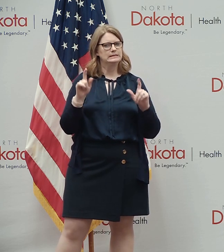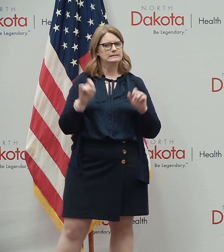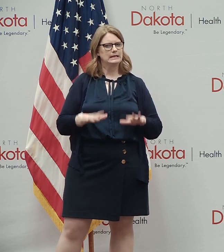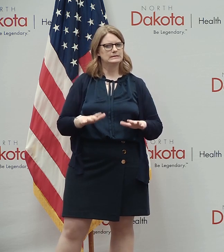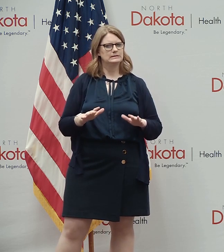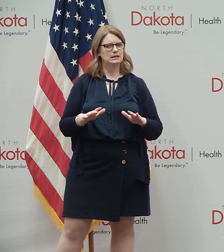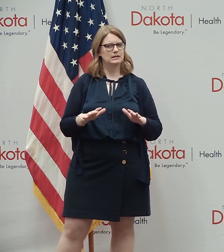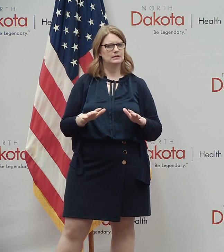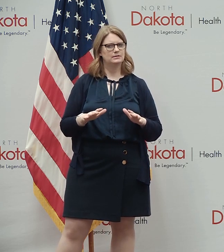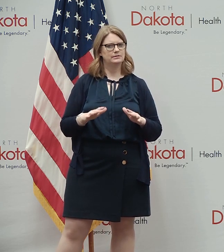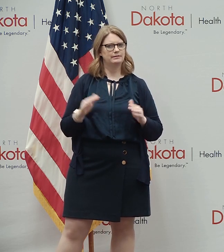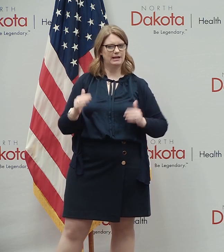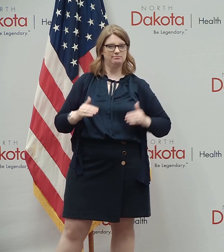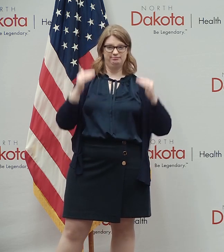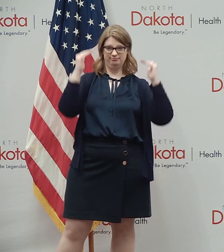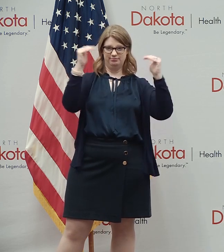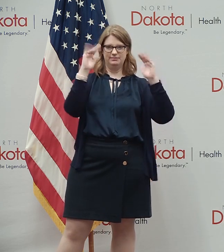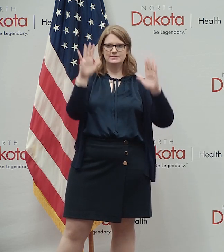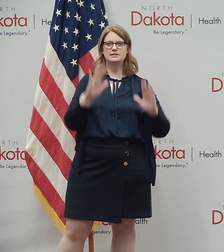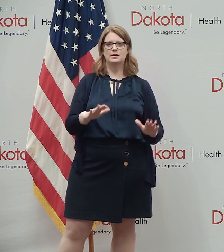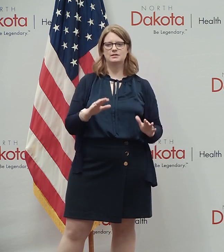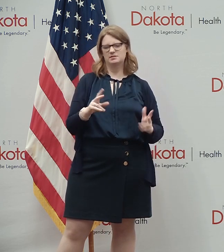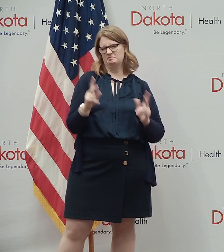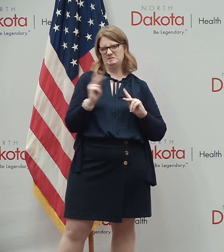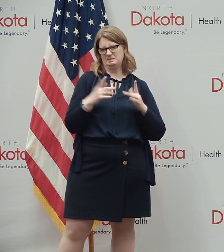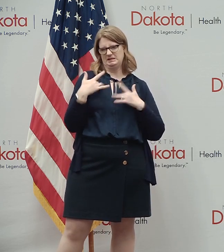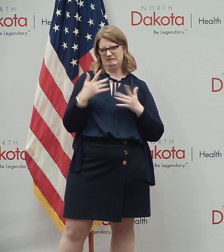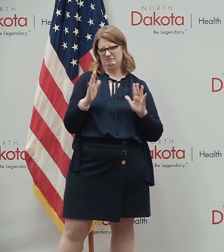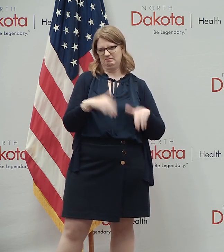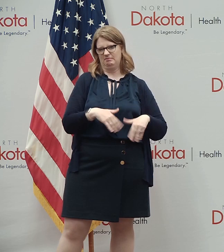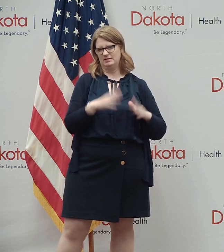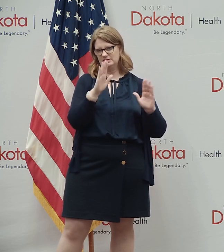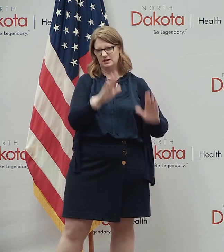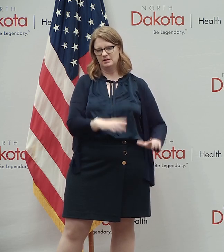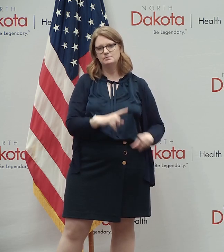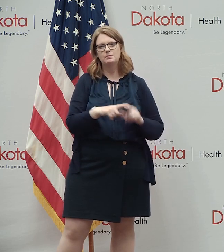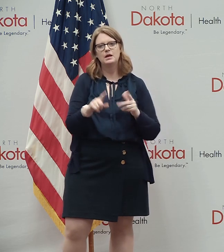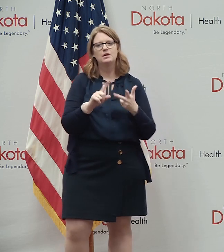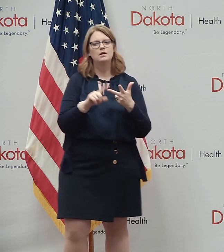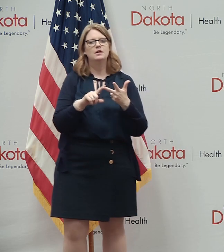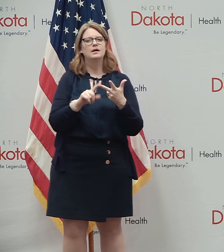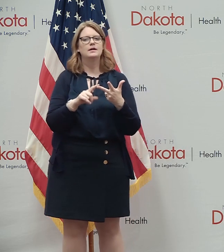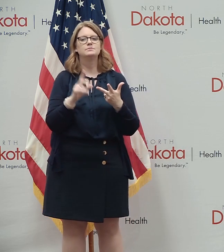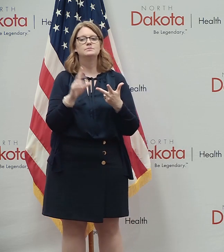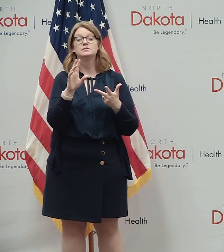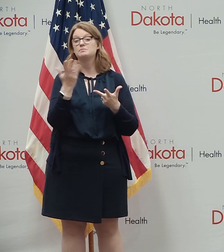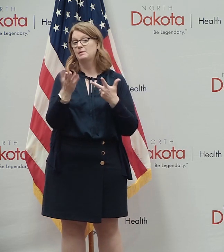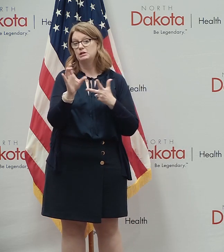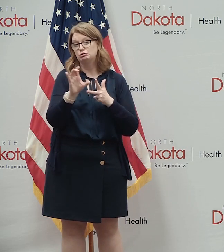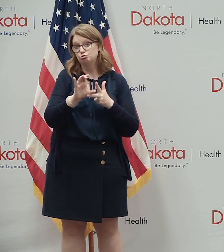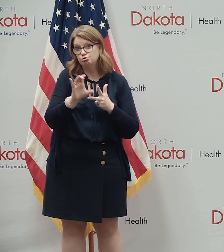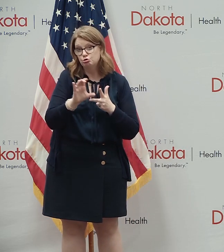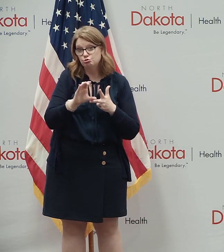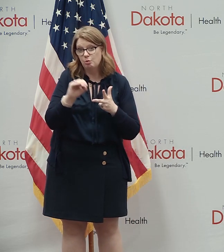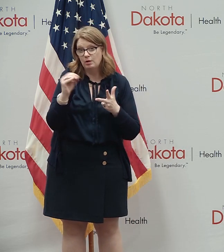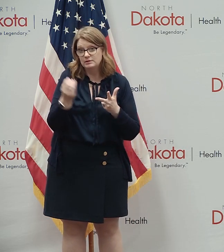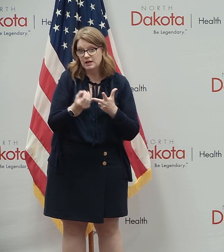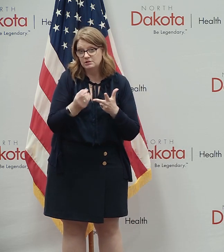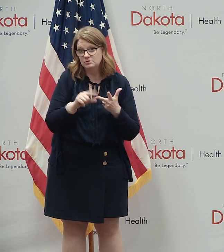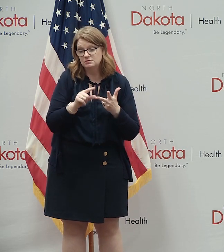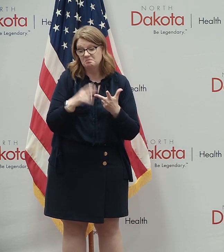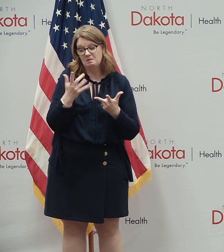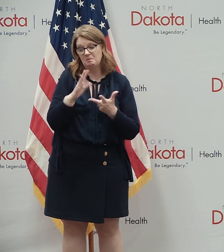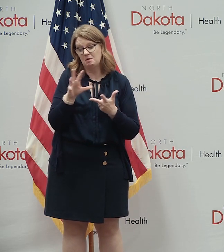testing up on Sundays when people tend not to test. There's going to be some outreach to faith-based organizations that may